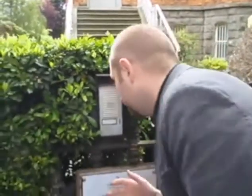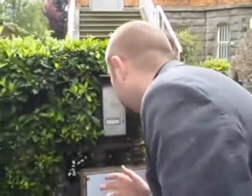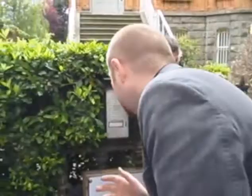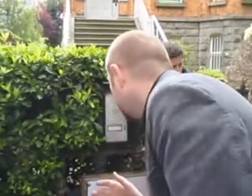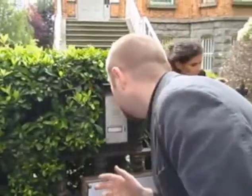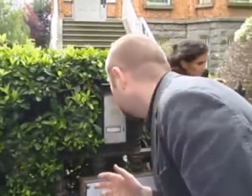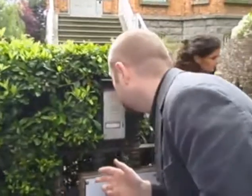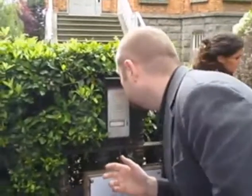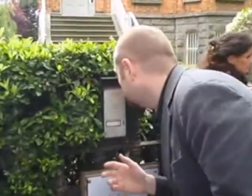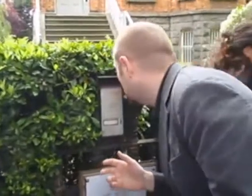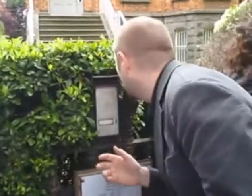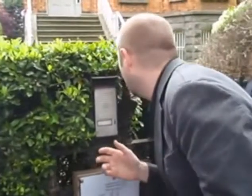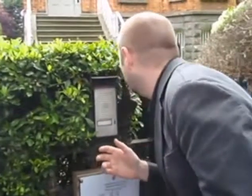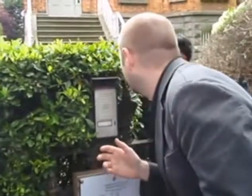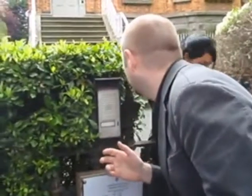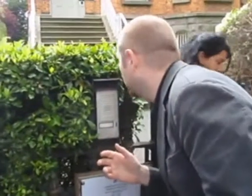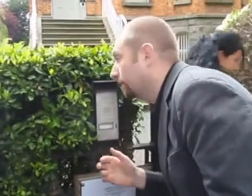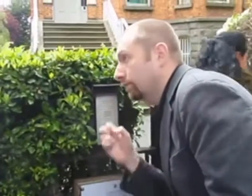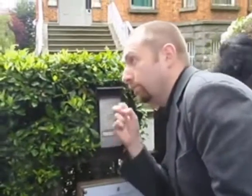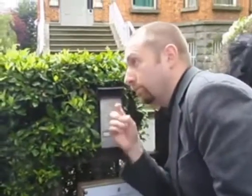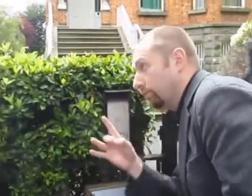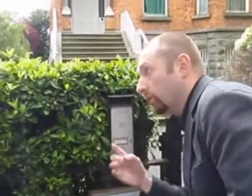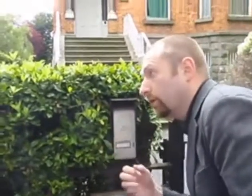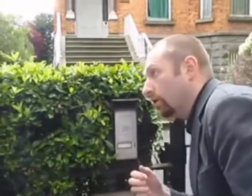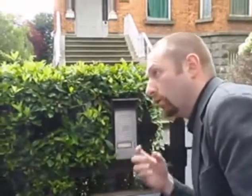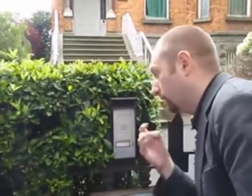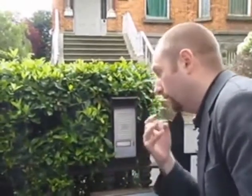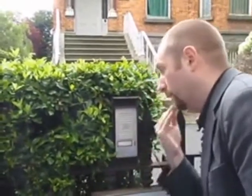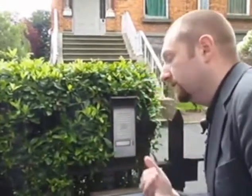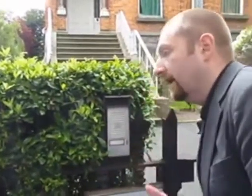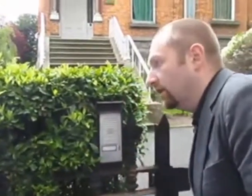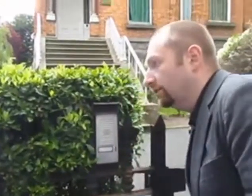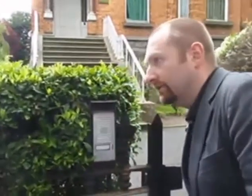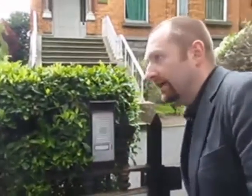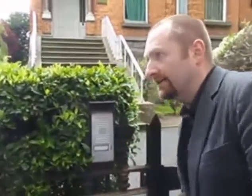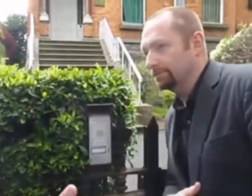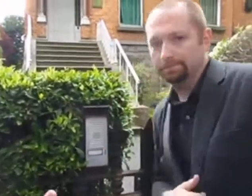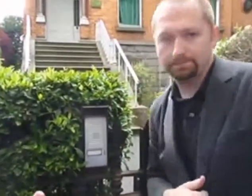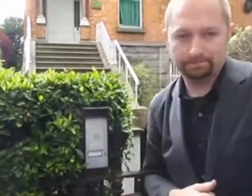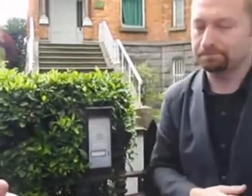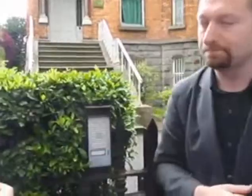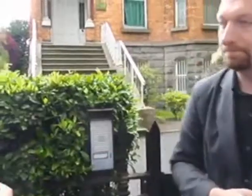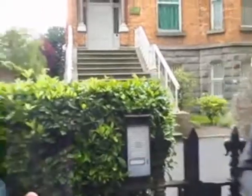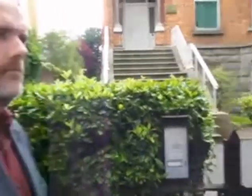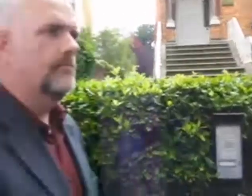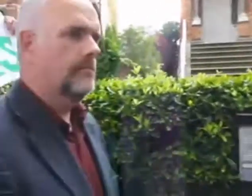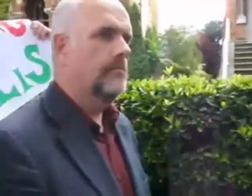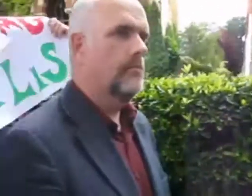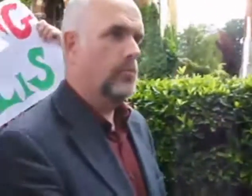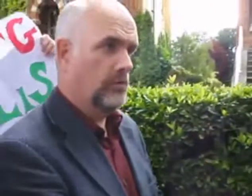Very disappointing. If you could convey that to the ambassador, that it's a very poor reflection on Italy that the Italian ambassador refused to accept the